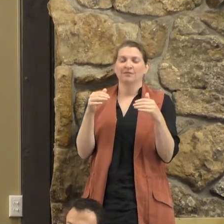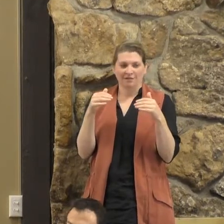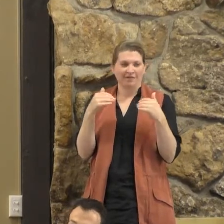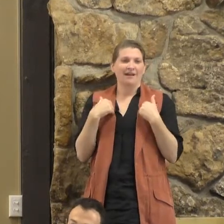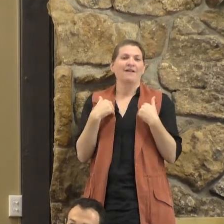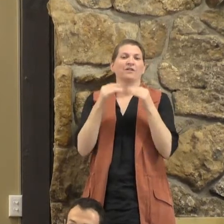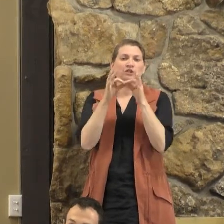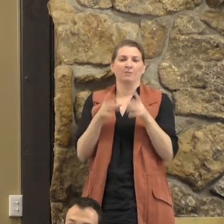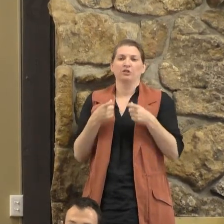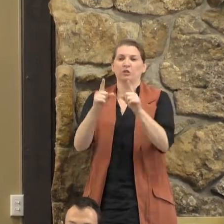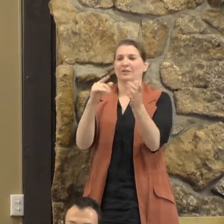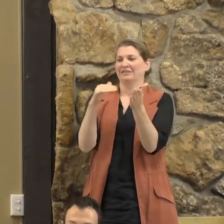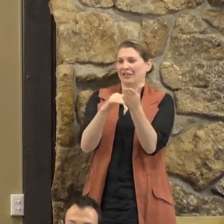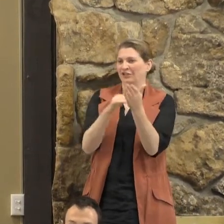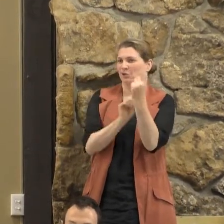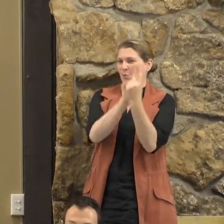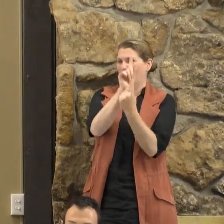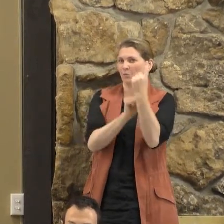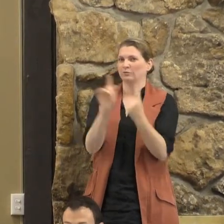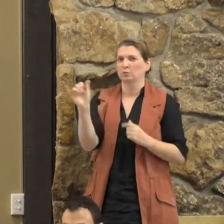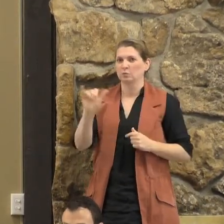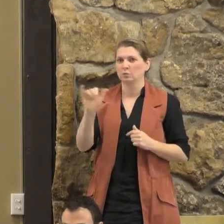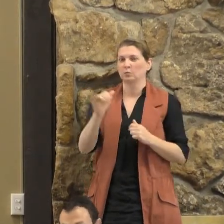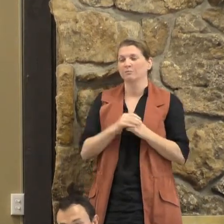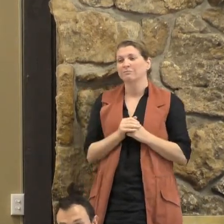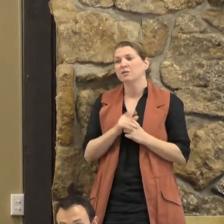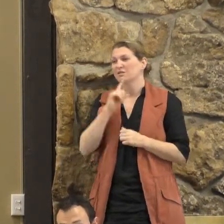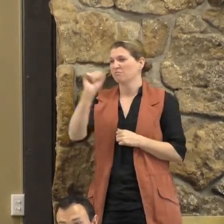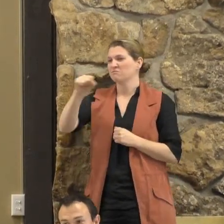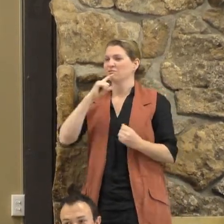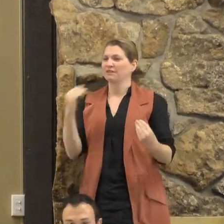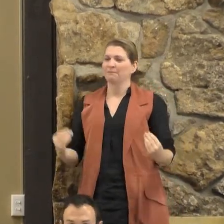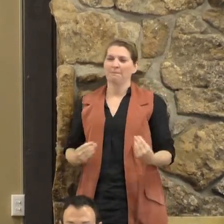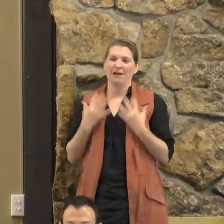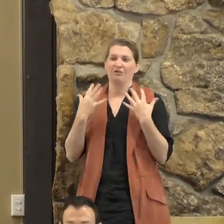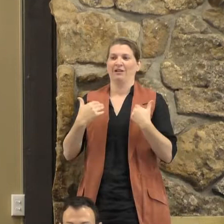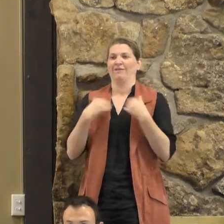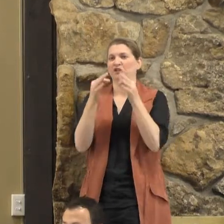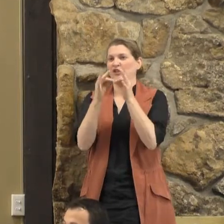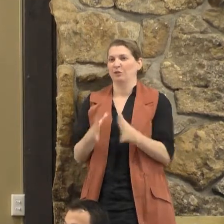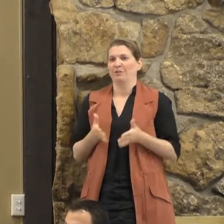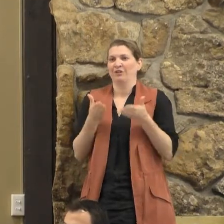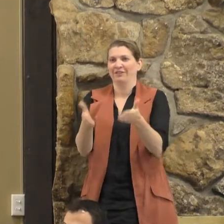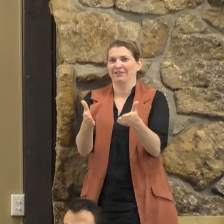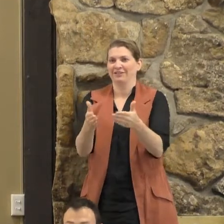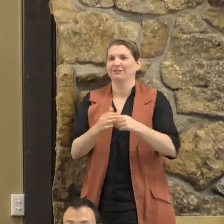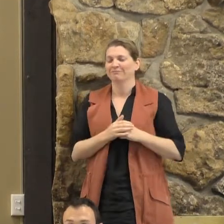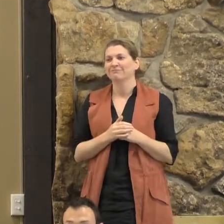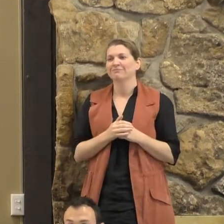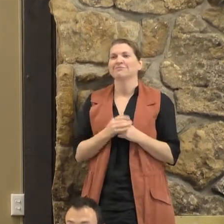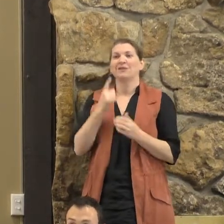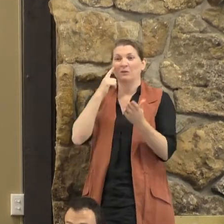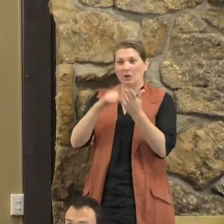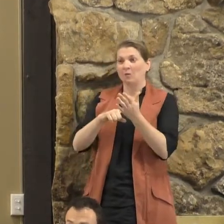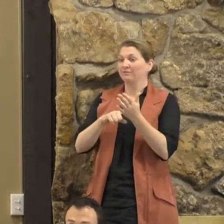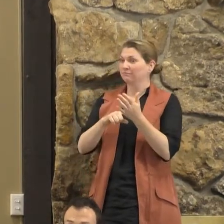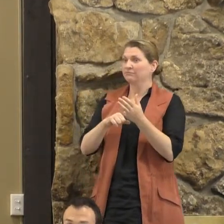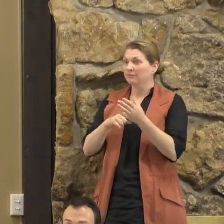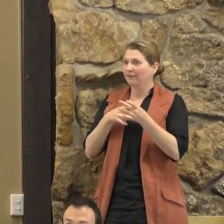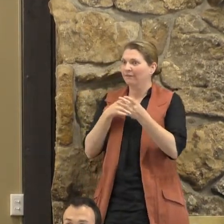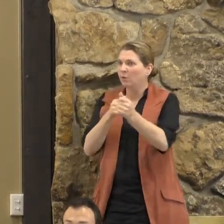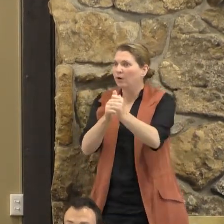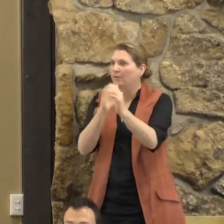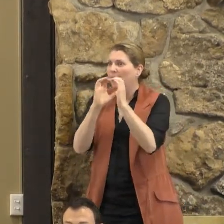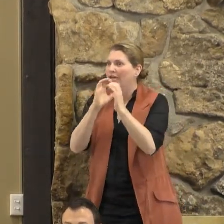very rewarding one for me, and pretty efficient actually too. I was really surprised by how easy